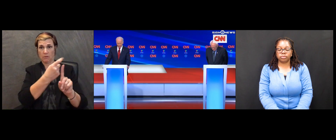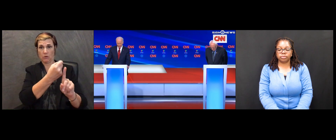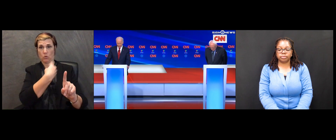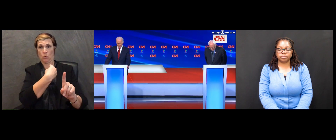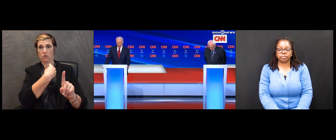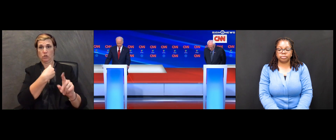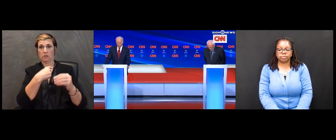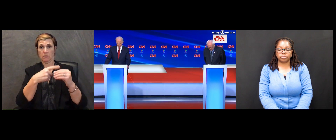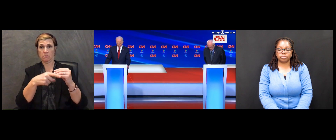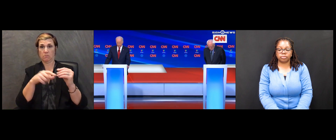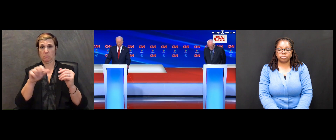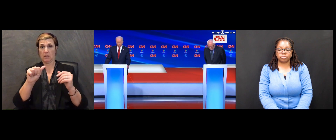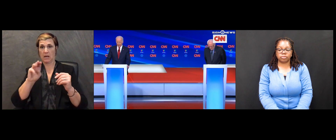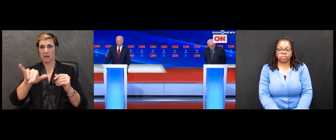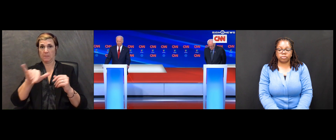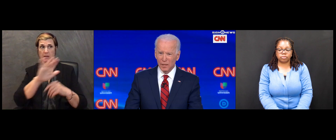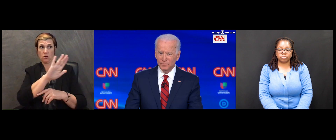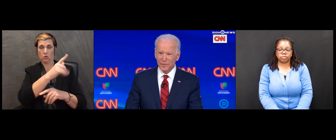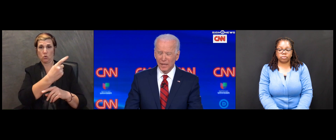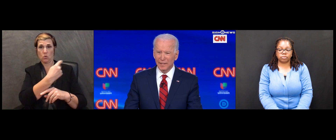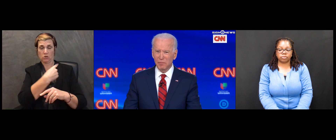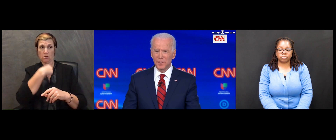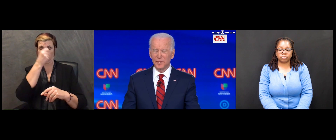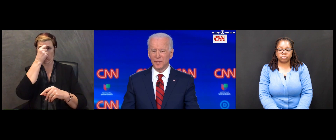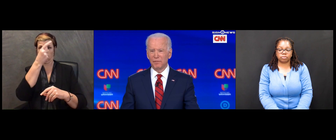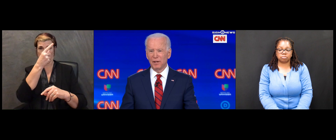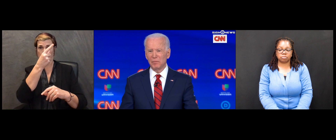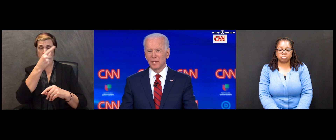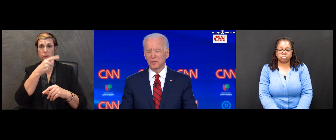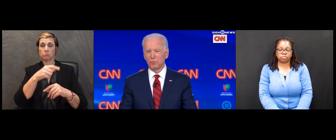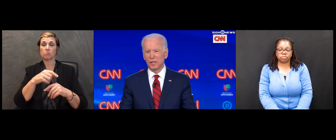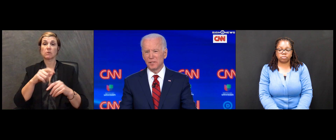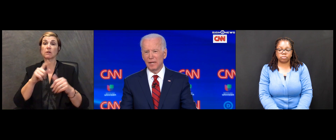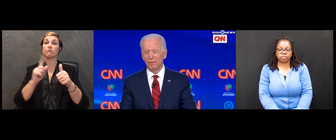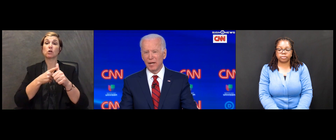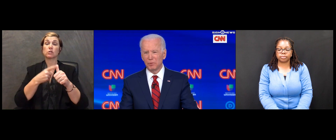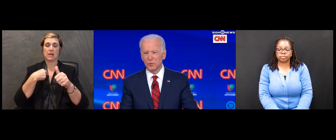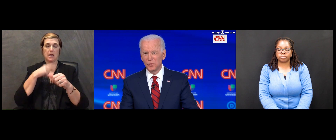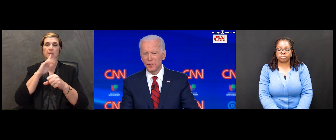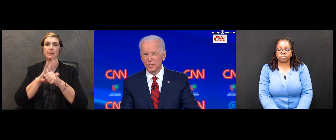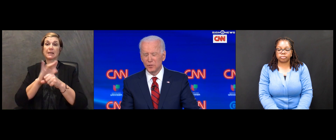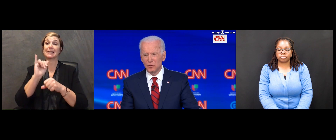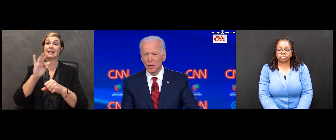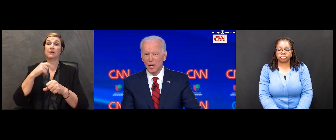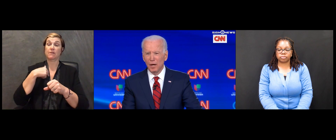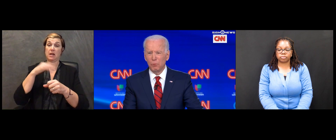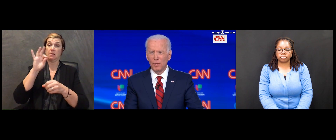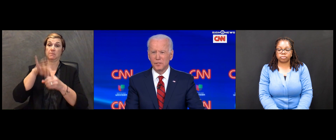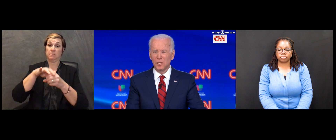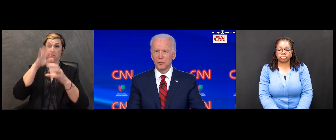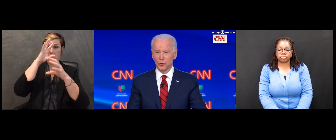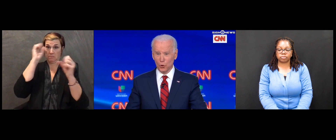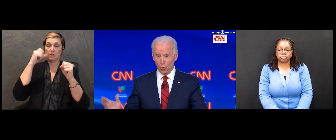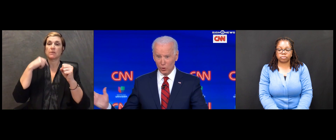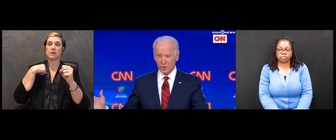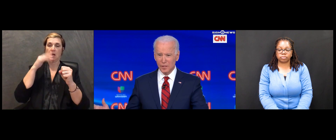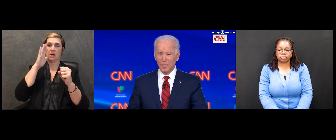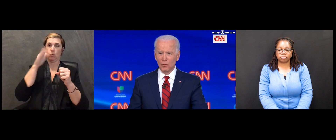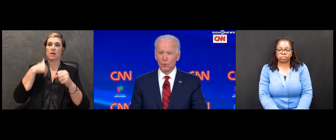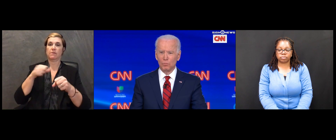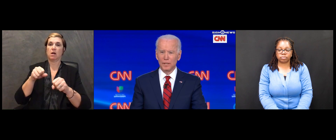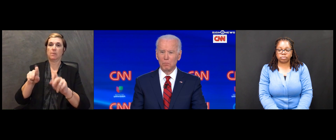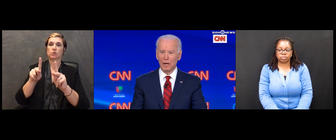of Amy's question. Number one, I committed that if I'm elected president and have an opportunity to appoint someone to the